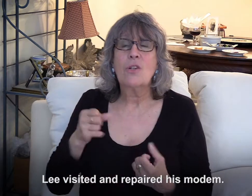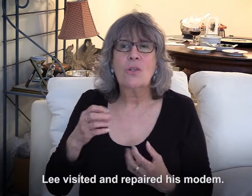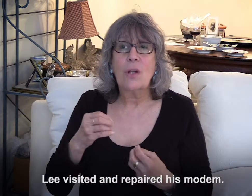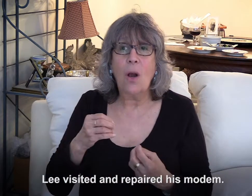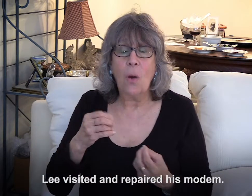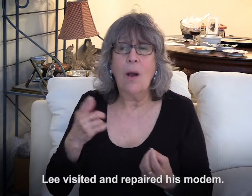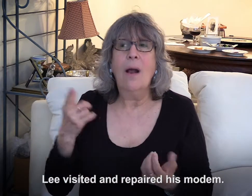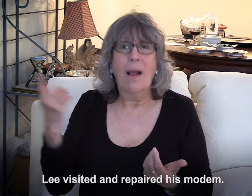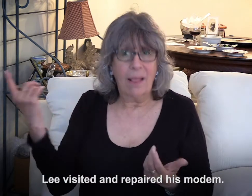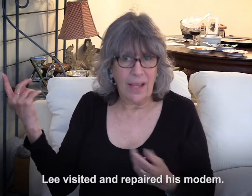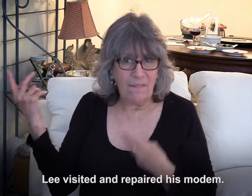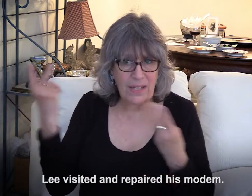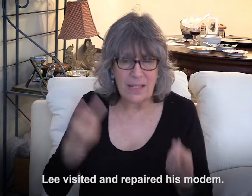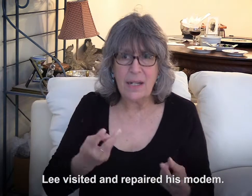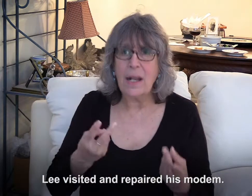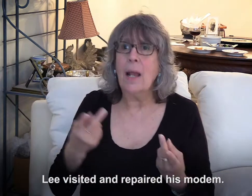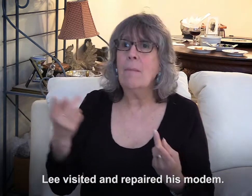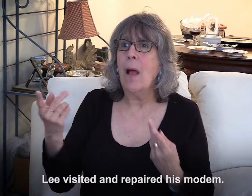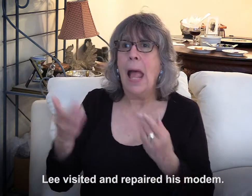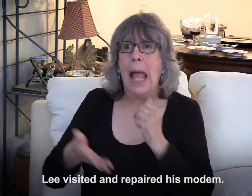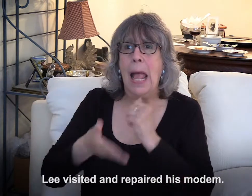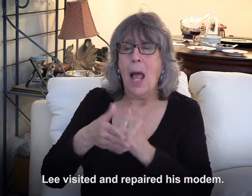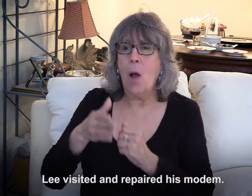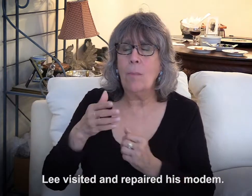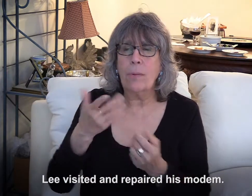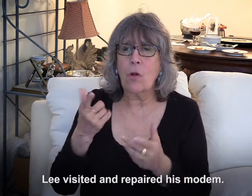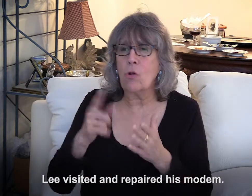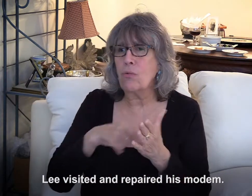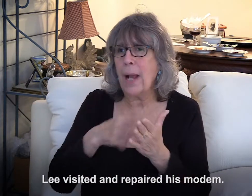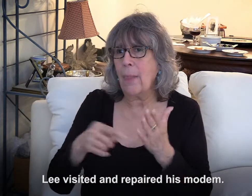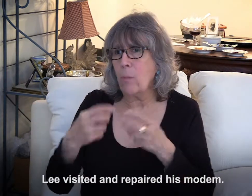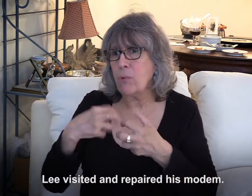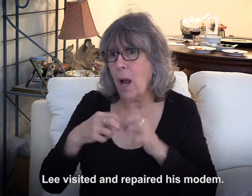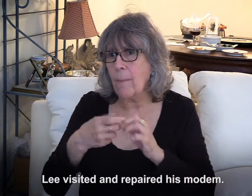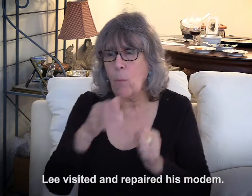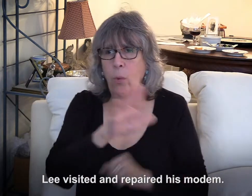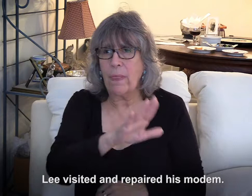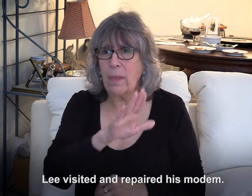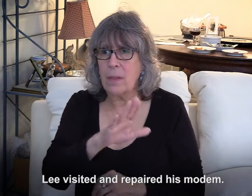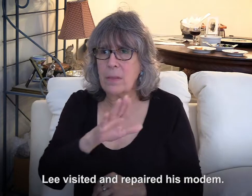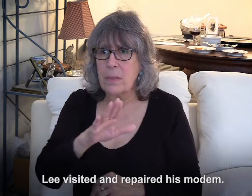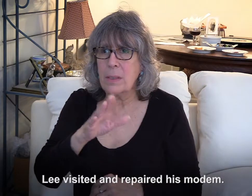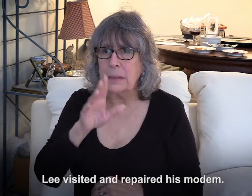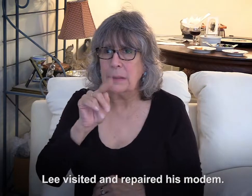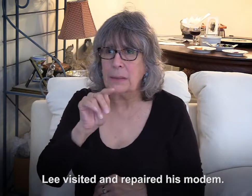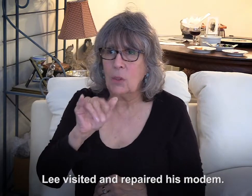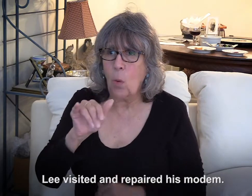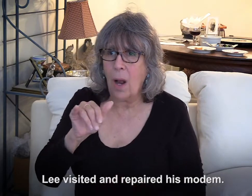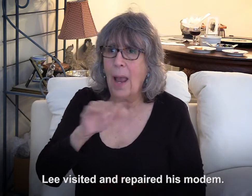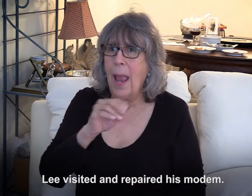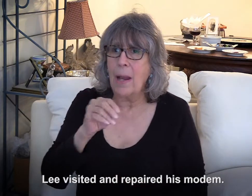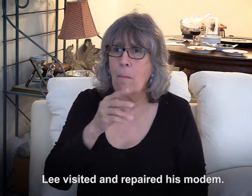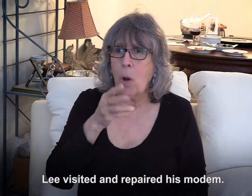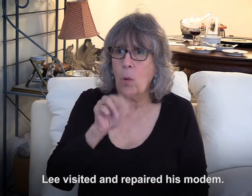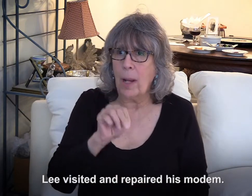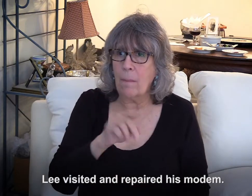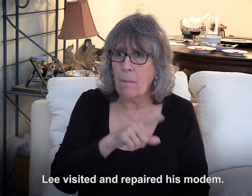So, the main method is telling the correct problem is TTY and four-year-old,